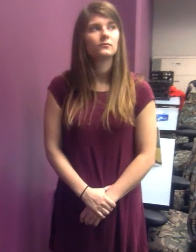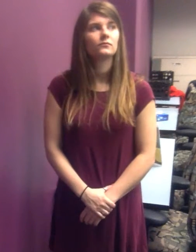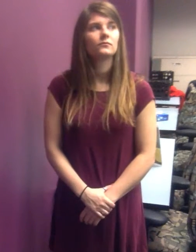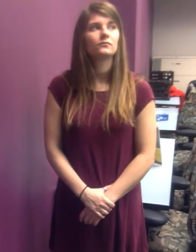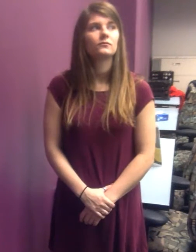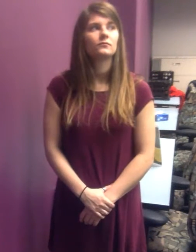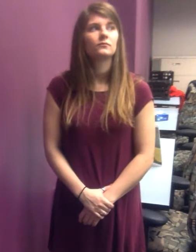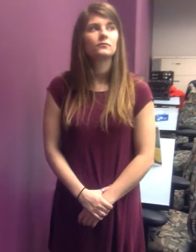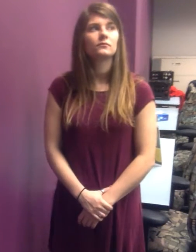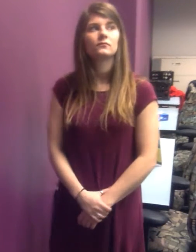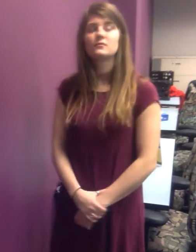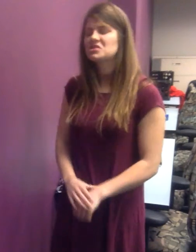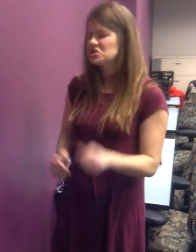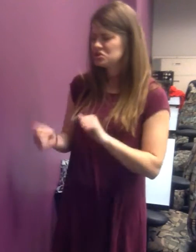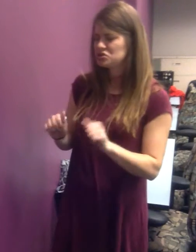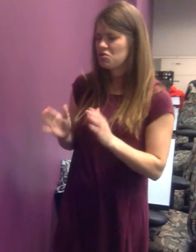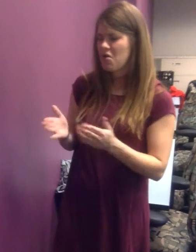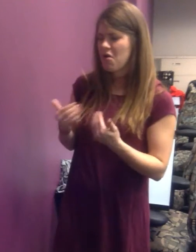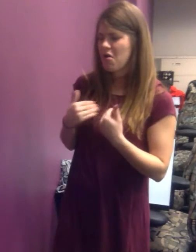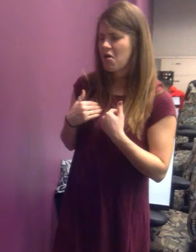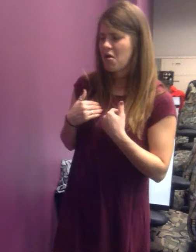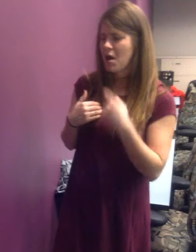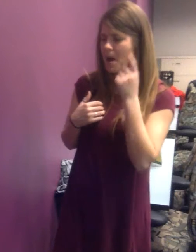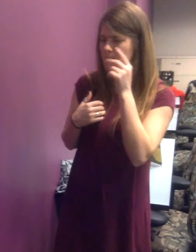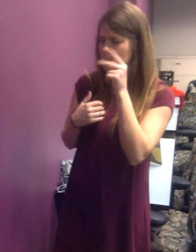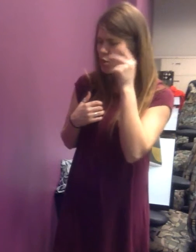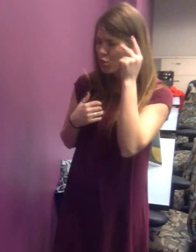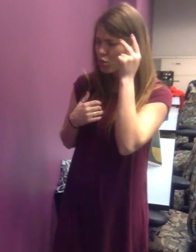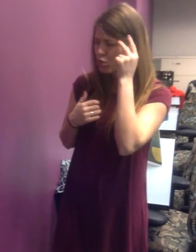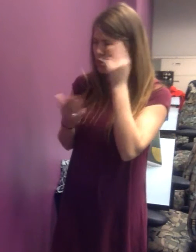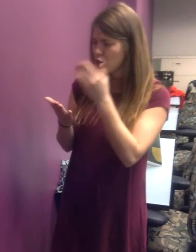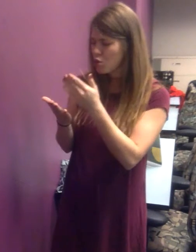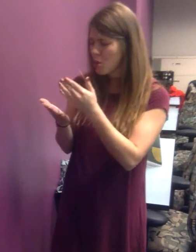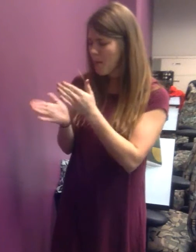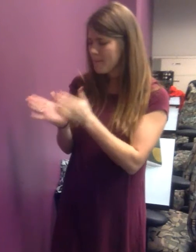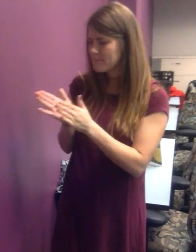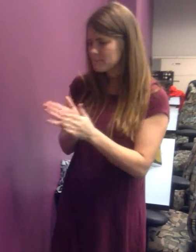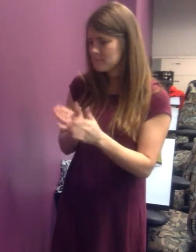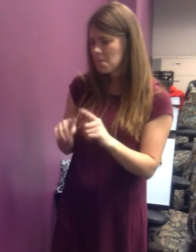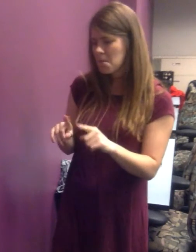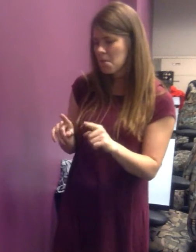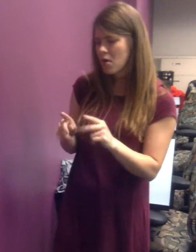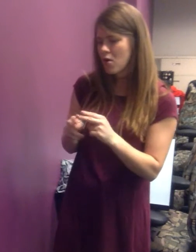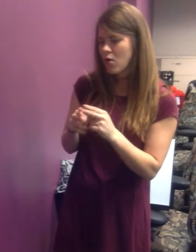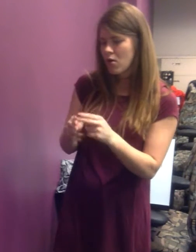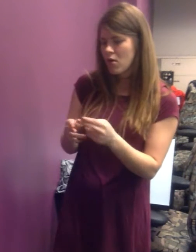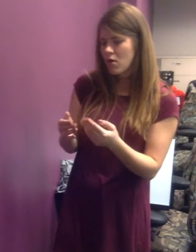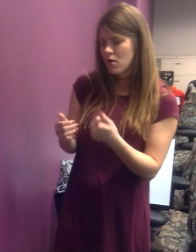course, they wouldn't call themselves that. They call themselves environmental. Green is the new red, if you like. Amidst